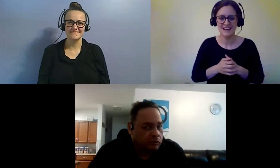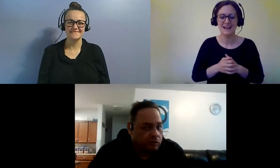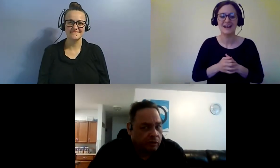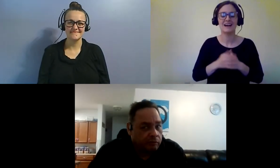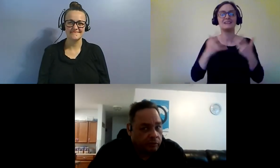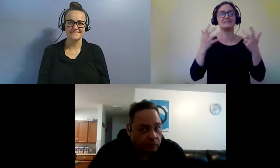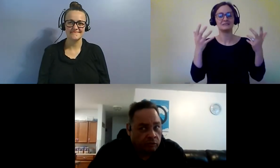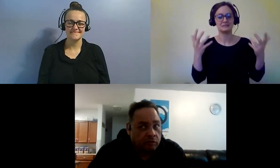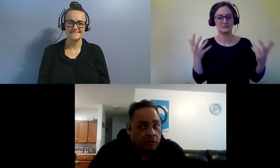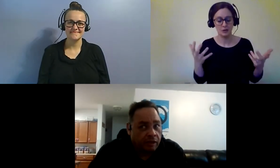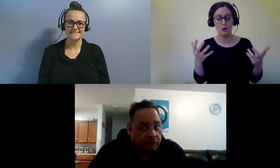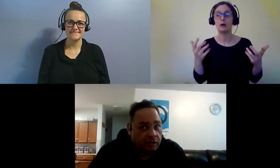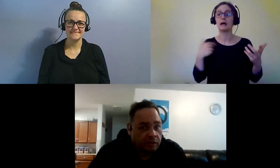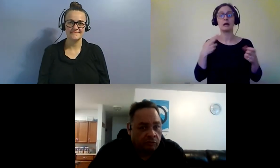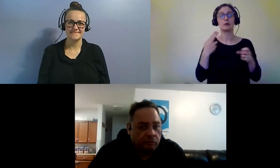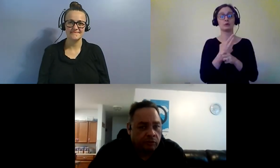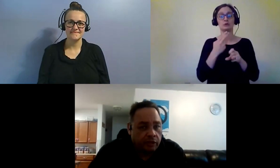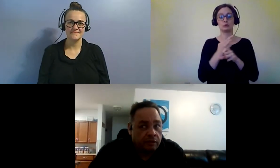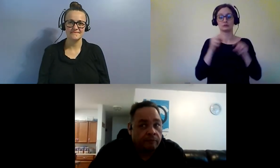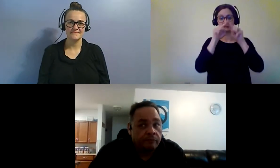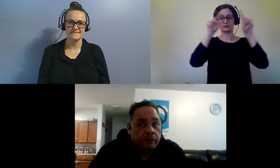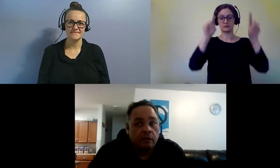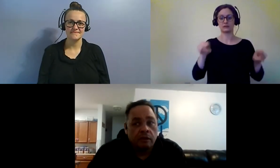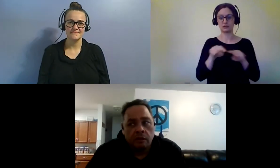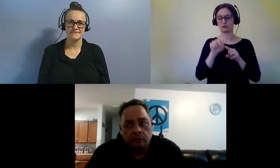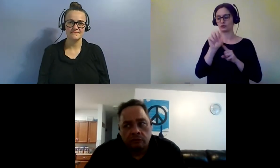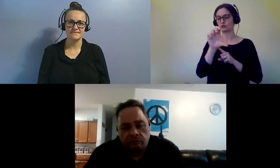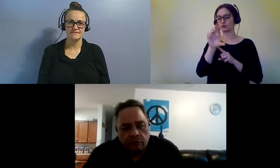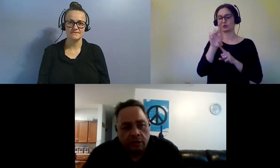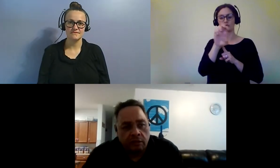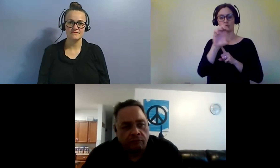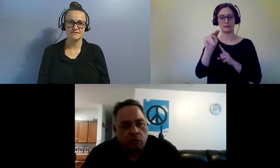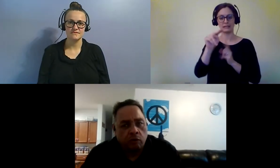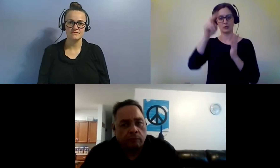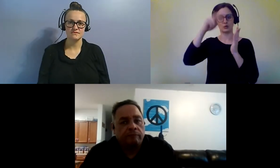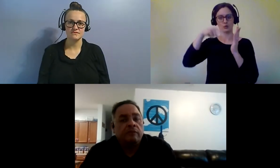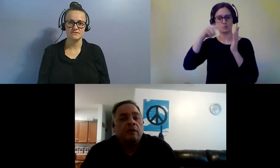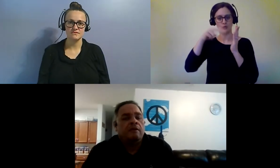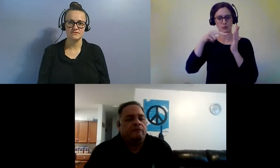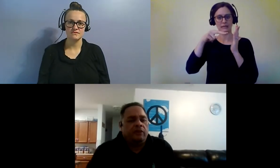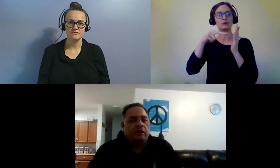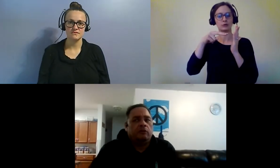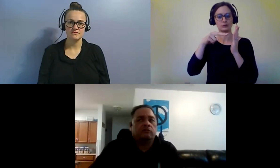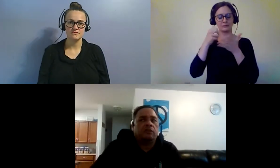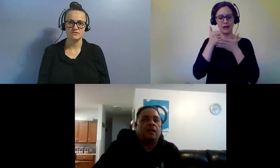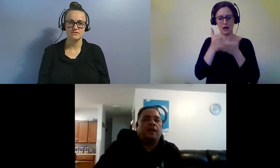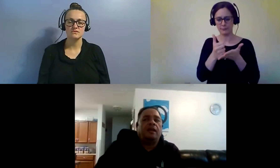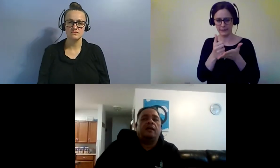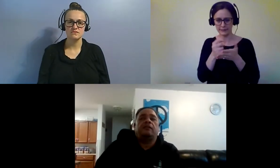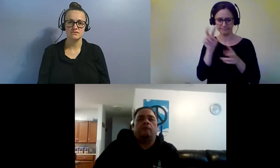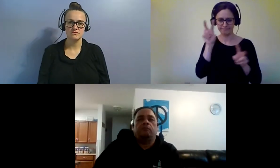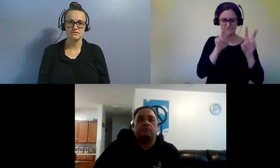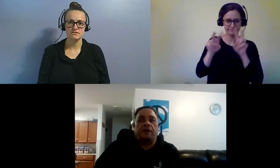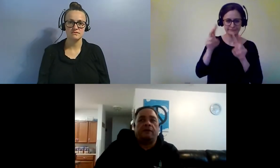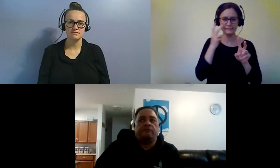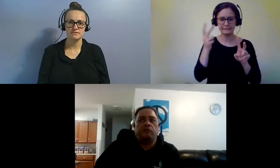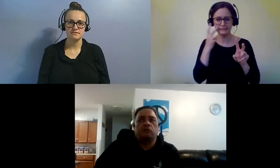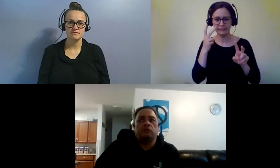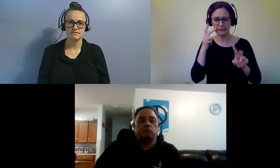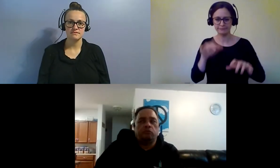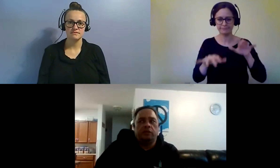the screen reader to navigate the screen, to fill in the form fields, and that was